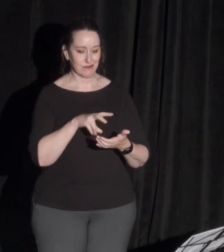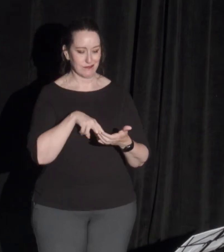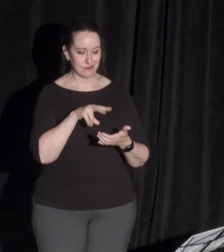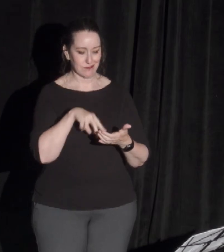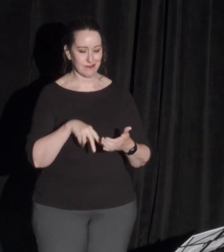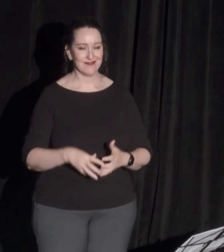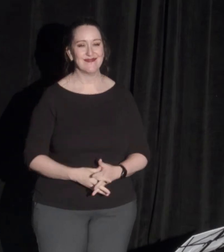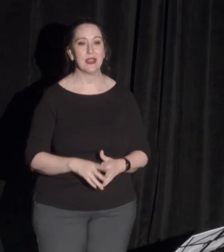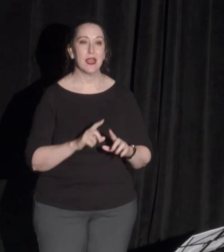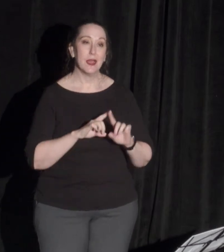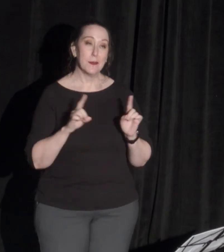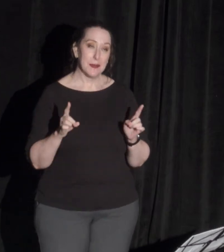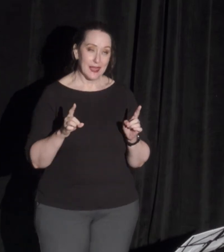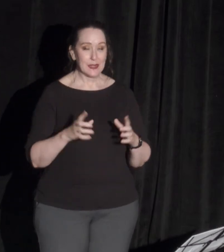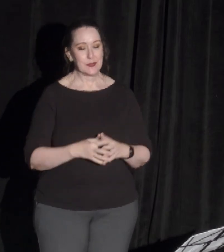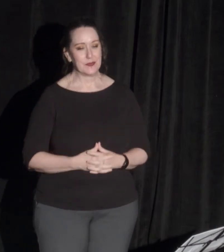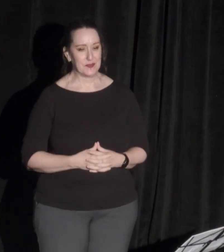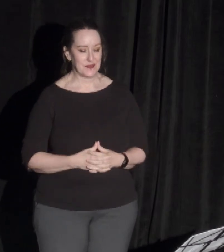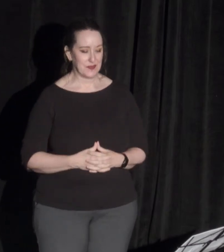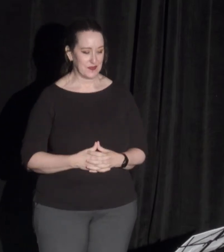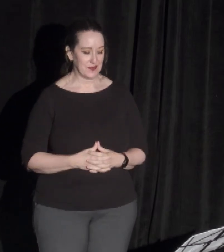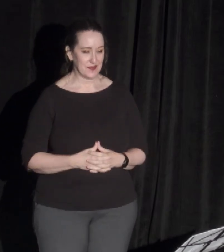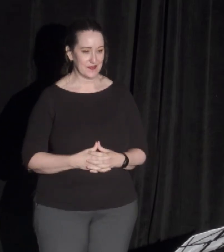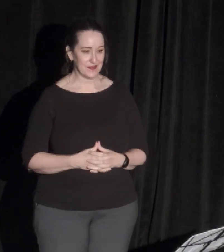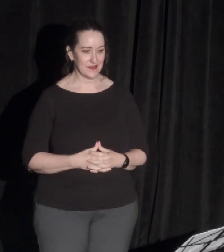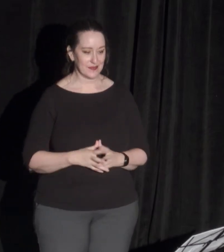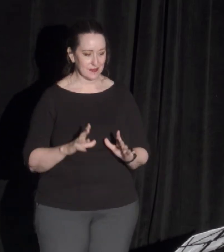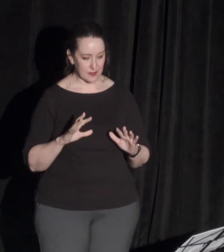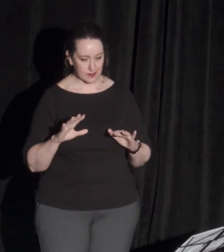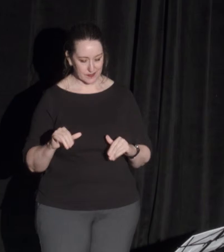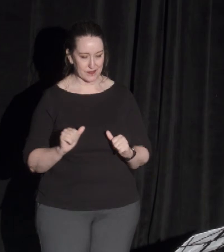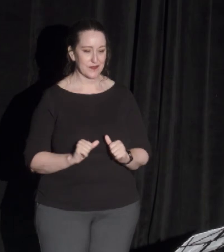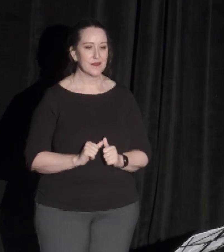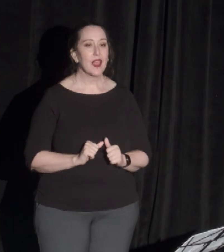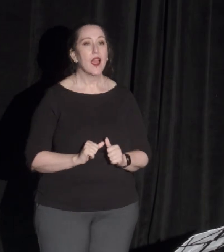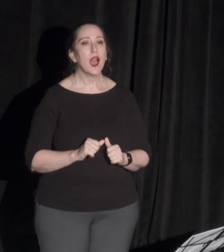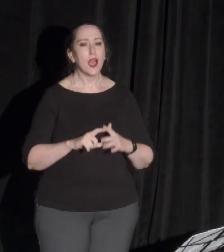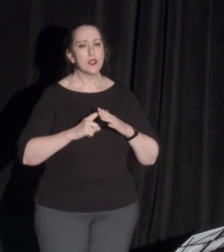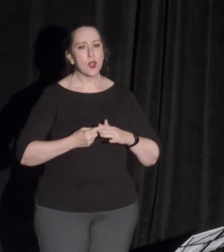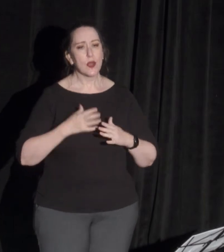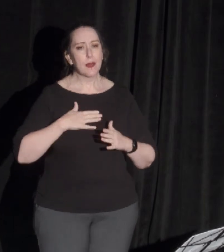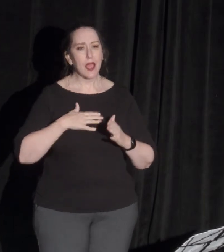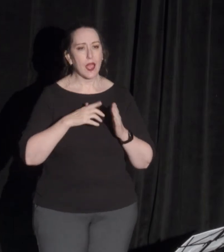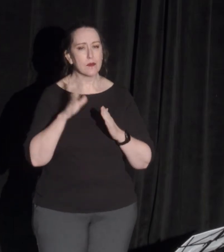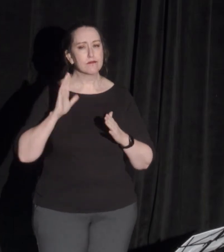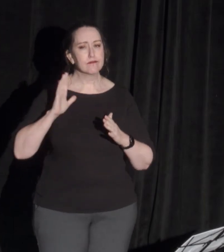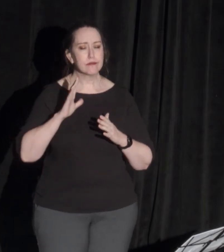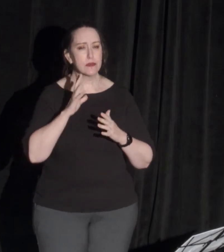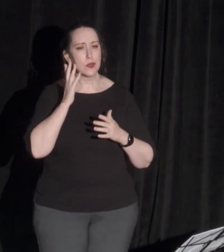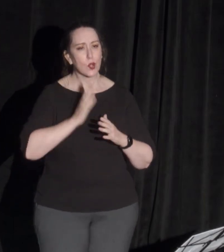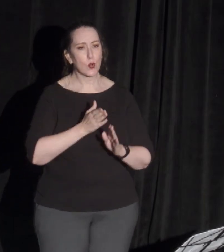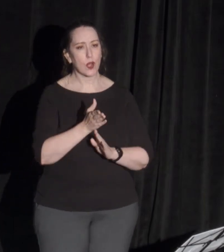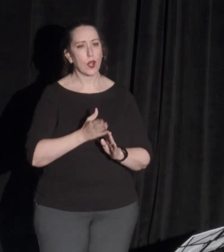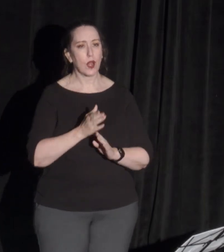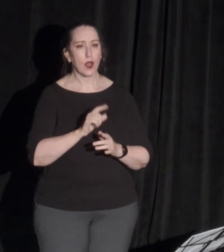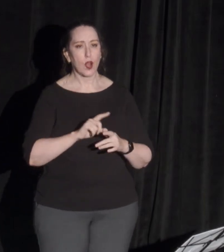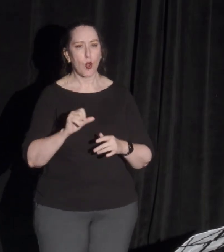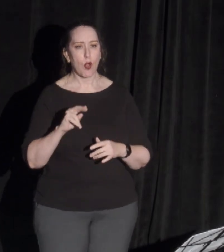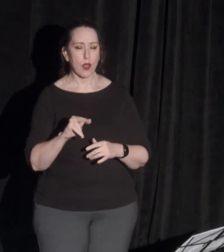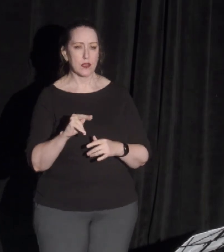But, dear Shannon, blah, blah, blah. I started my checkered career displaying art at cons 40 years back, making